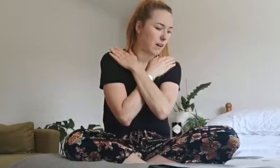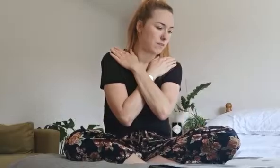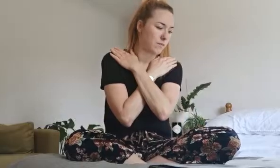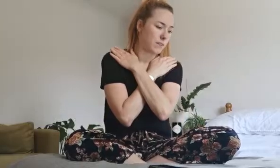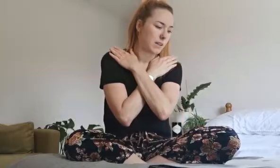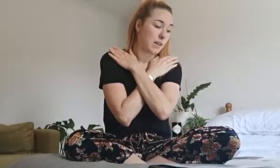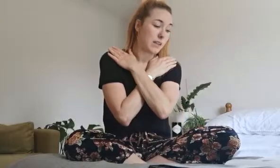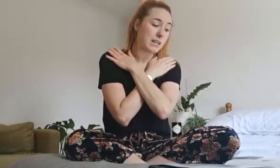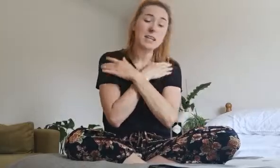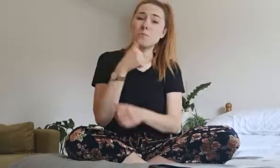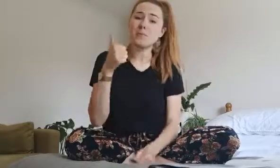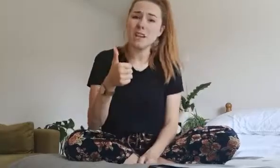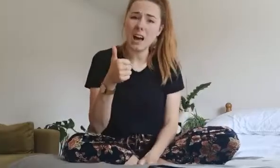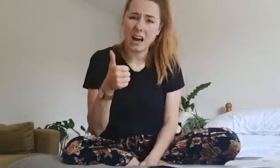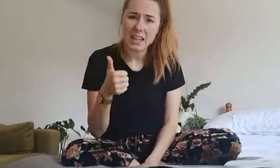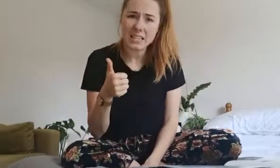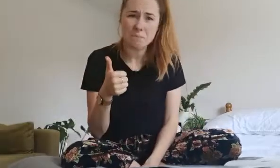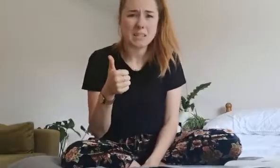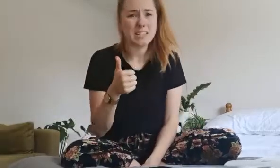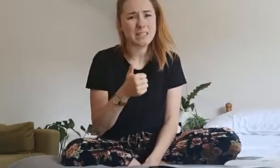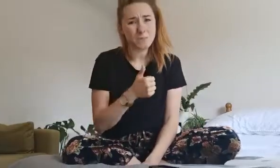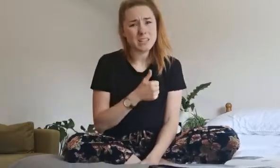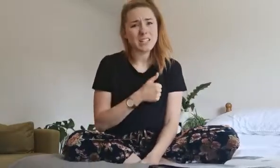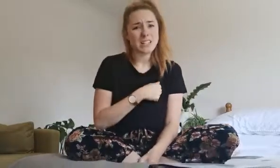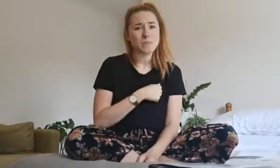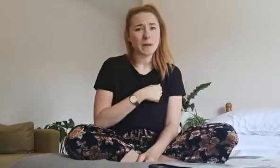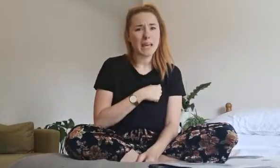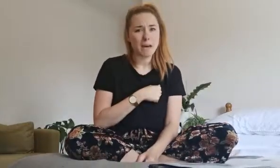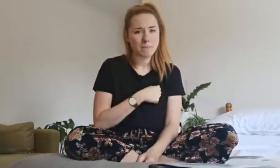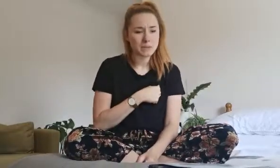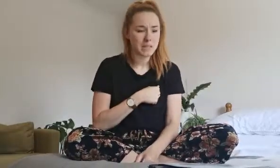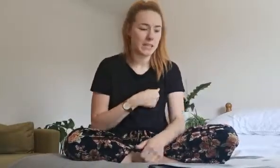love. Their nest was nice, but it was a little bit empty.